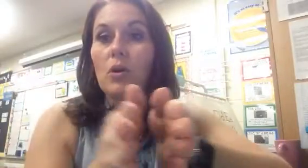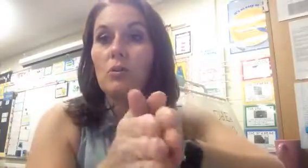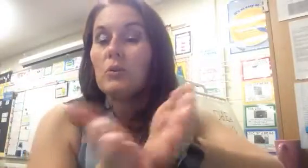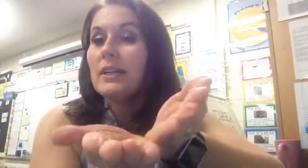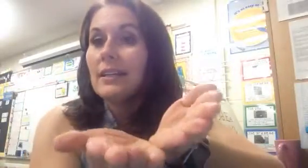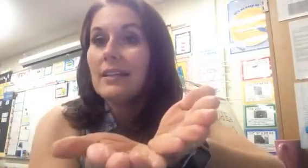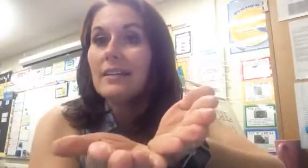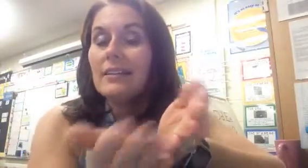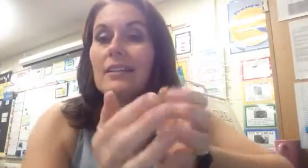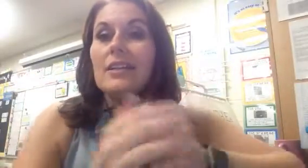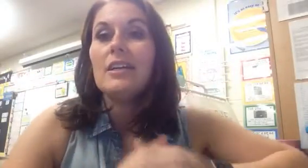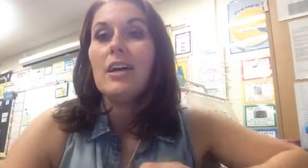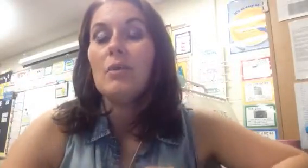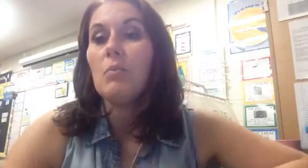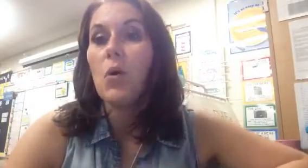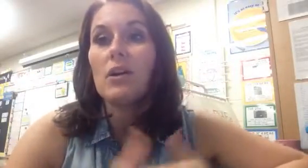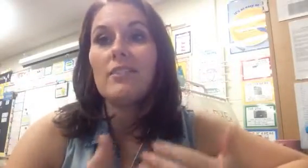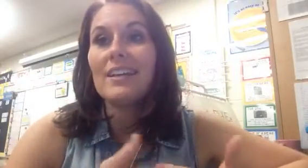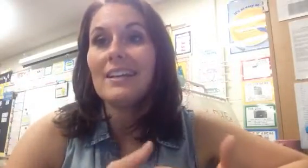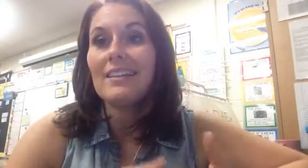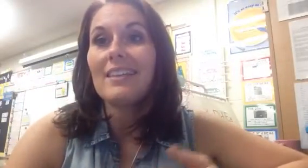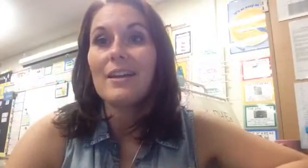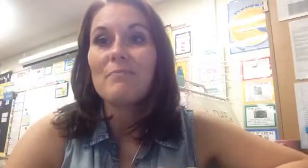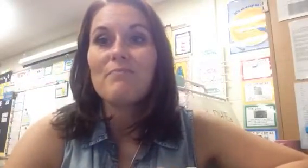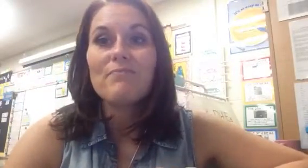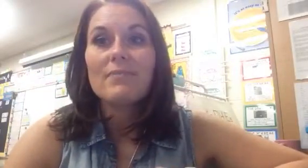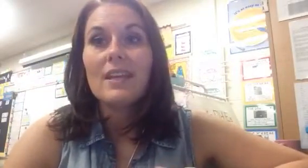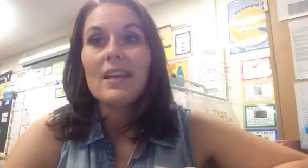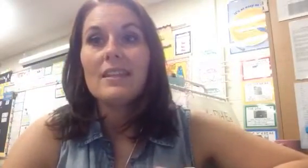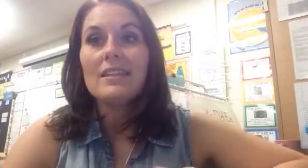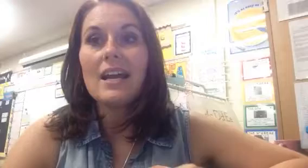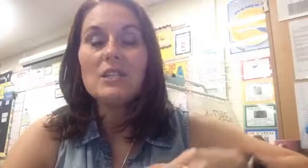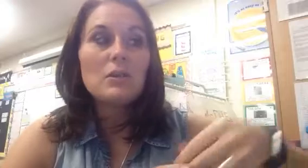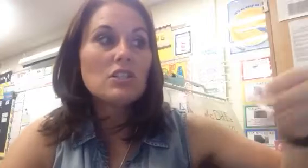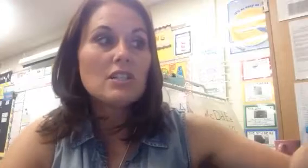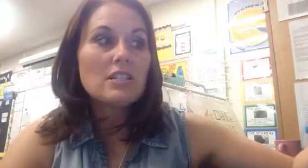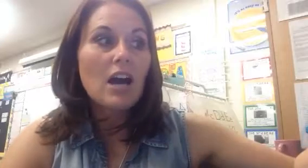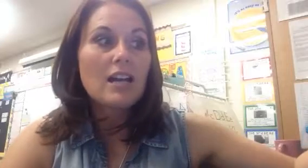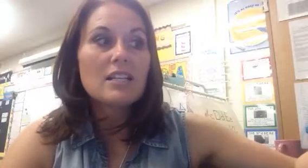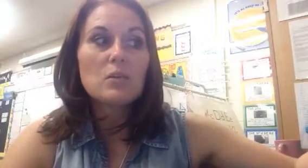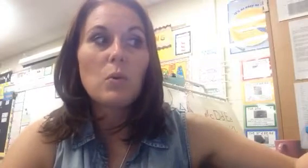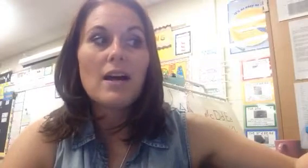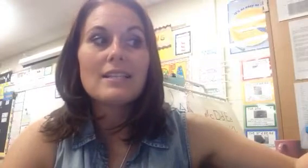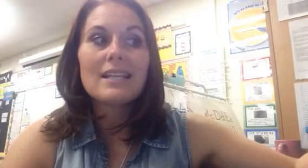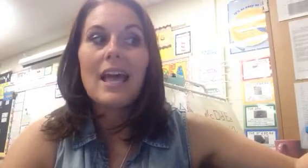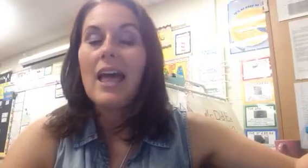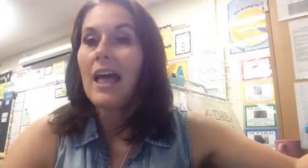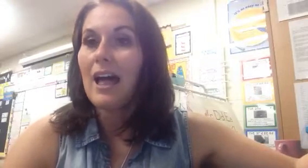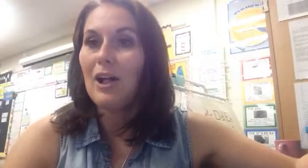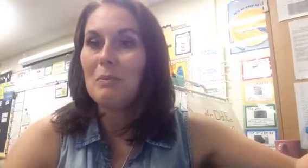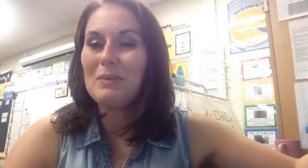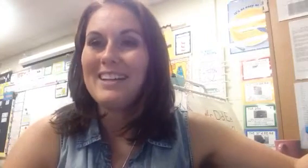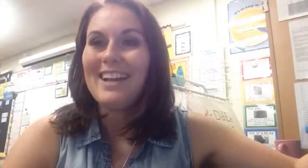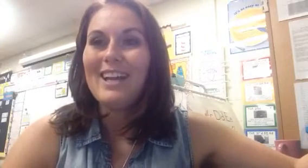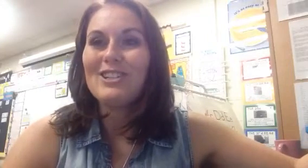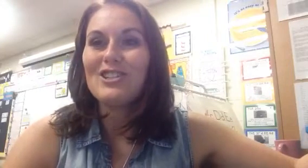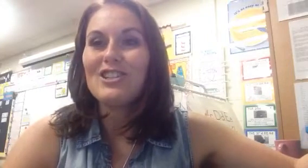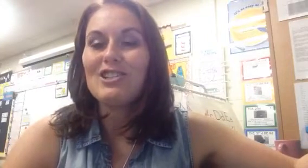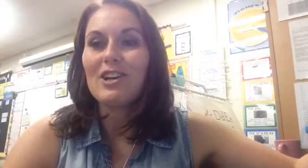more reading, more of anything. The next one she taught us was help, and she shared